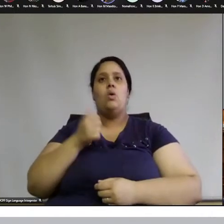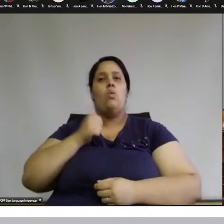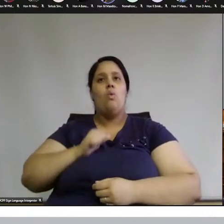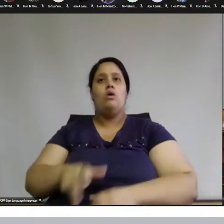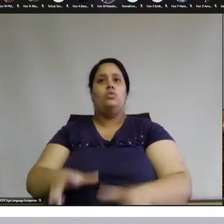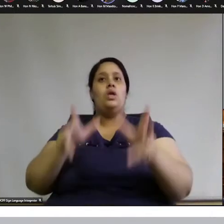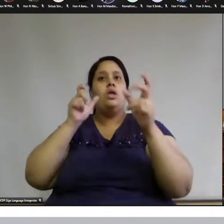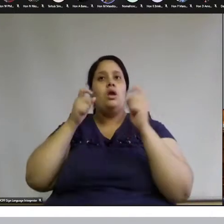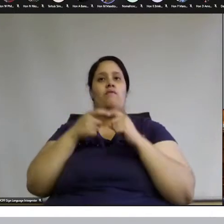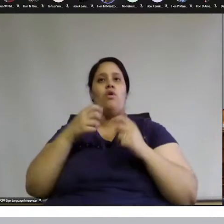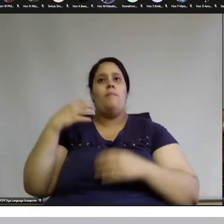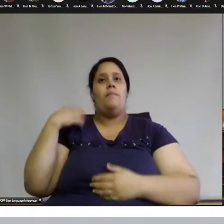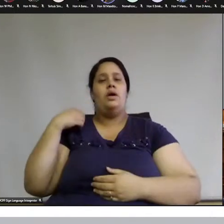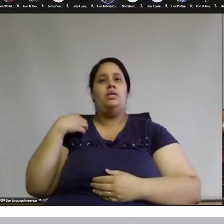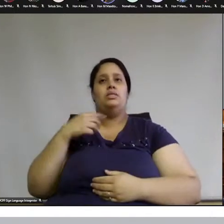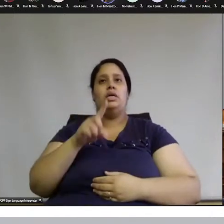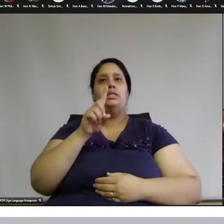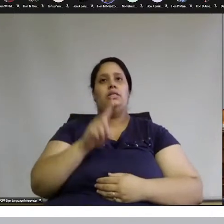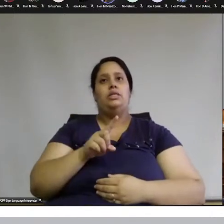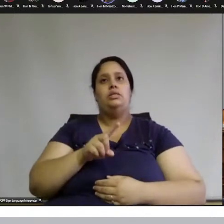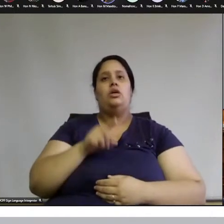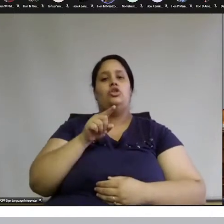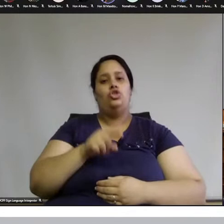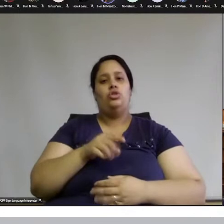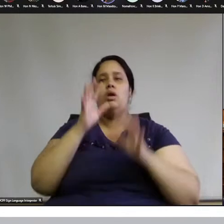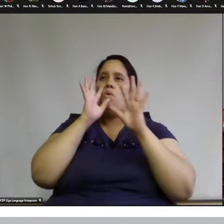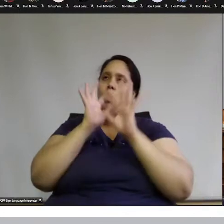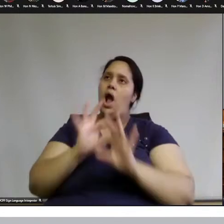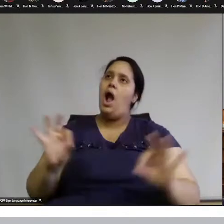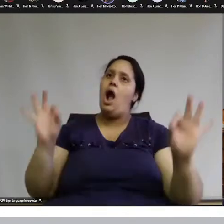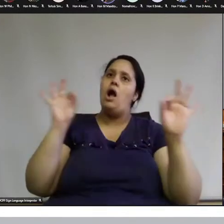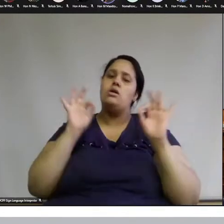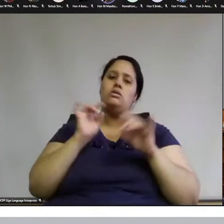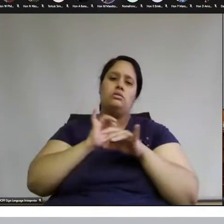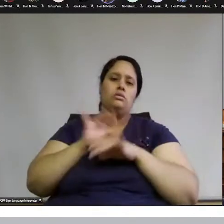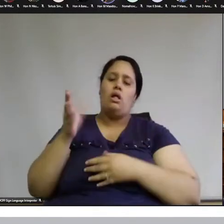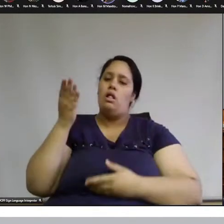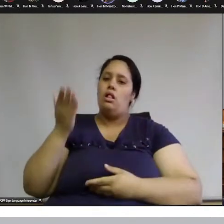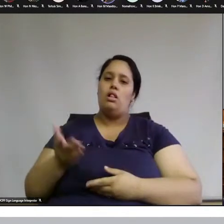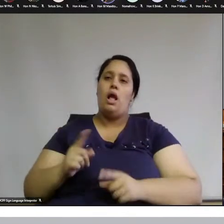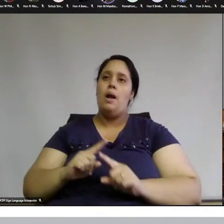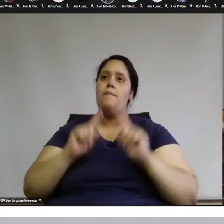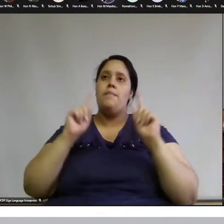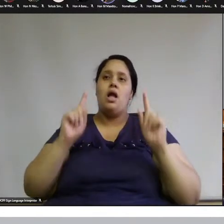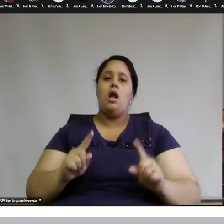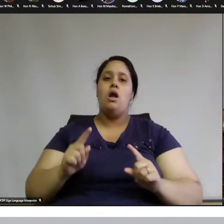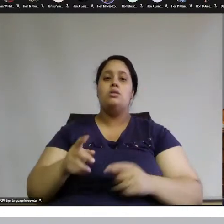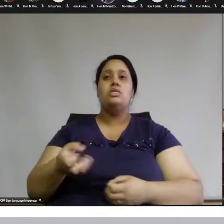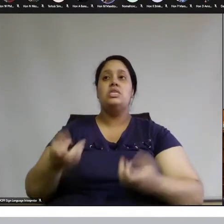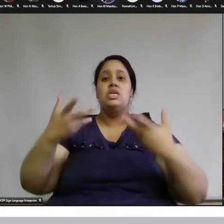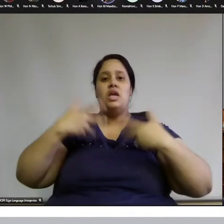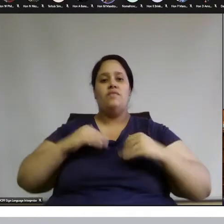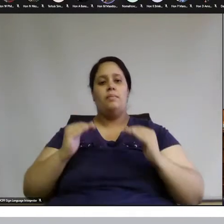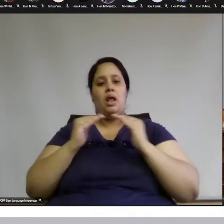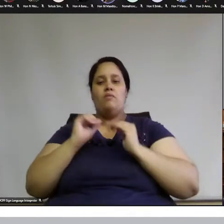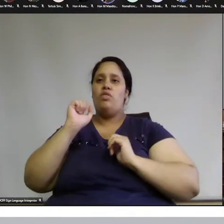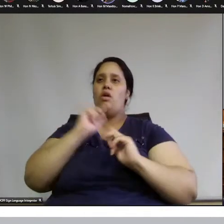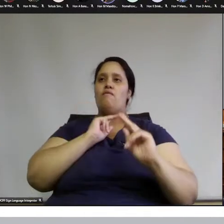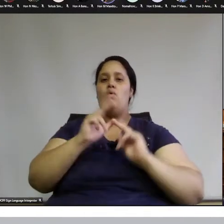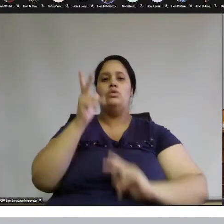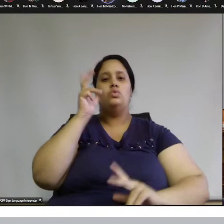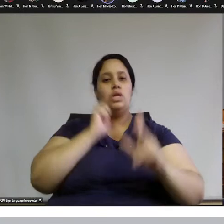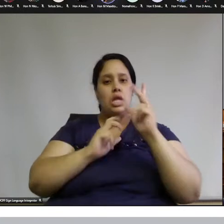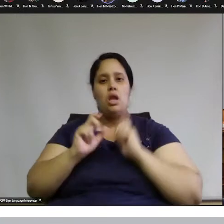hear from Minister Didiza, she remains silent. However, just giving a platform for their voice to be